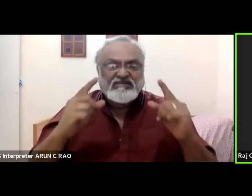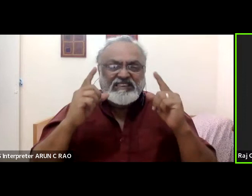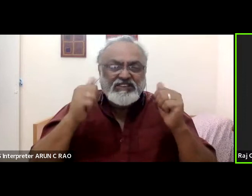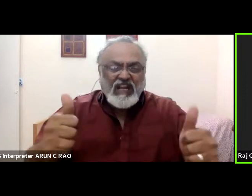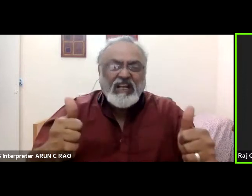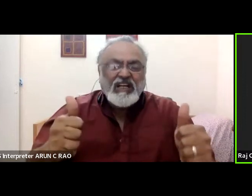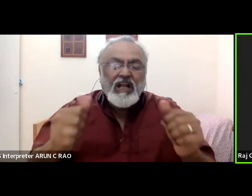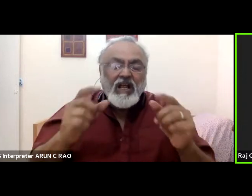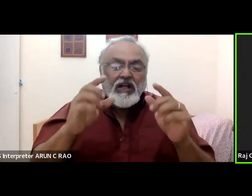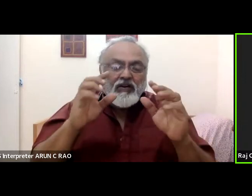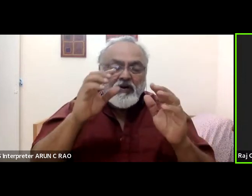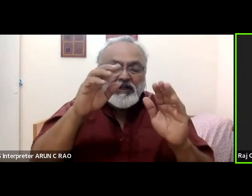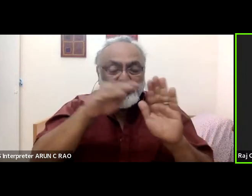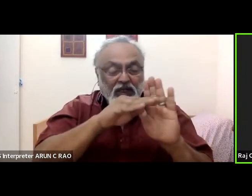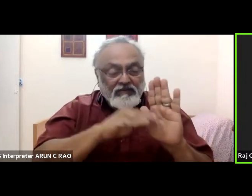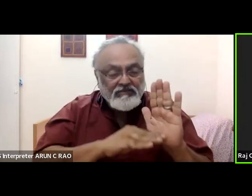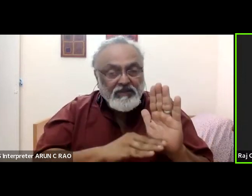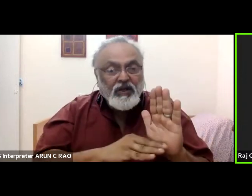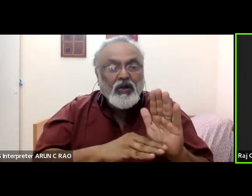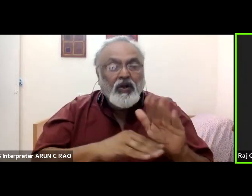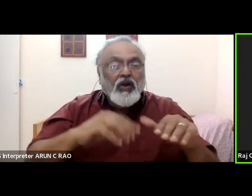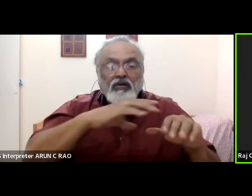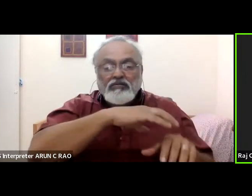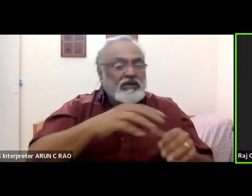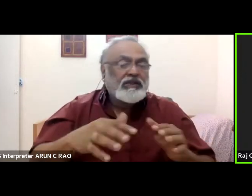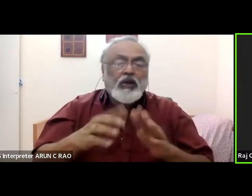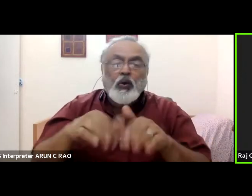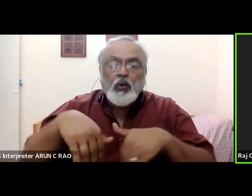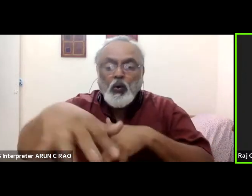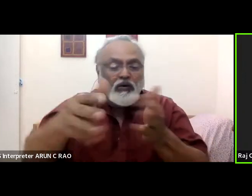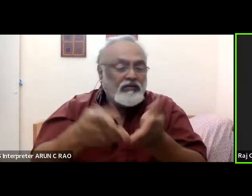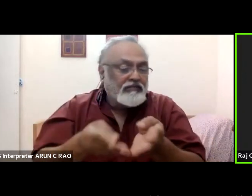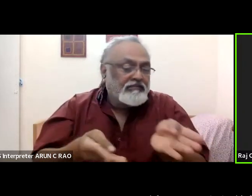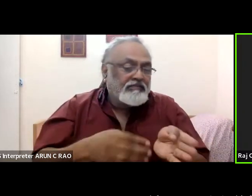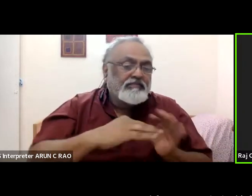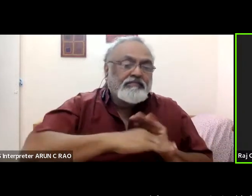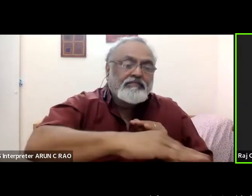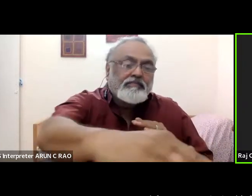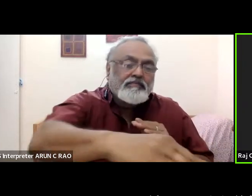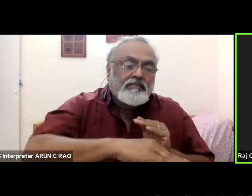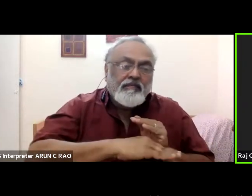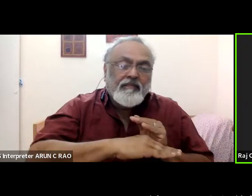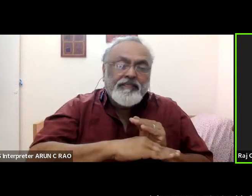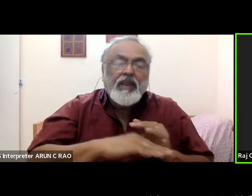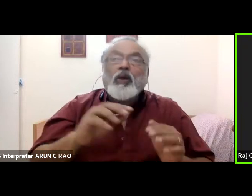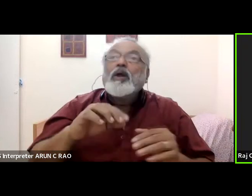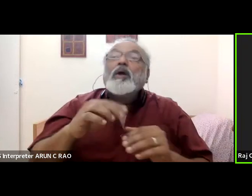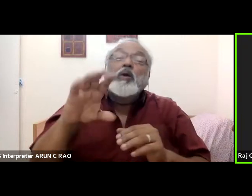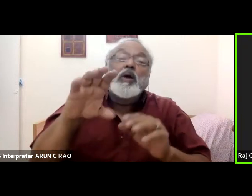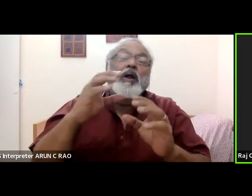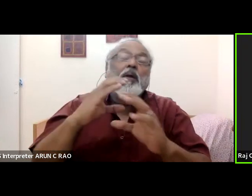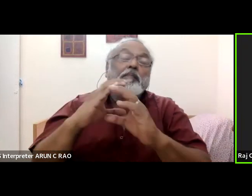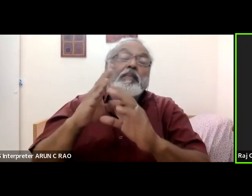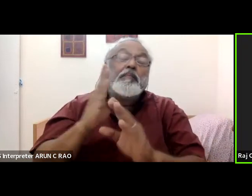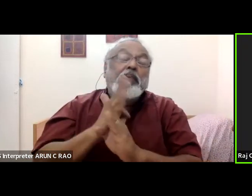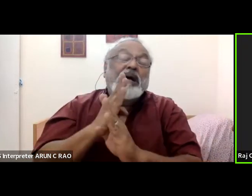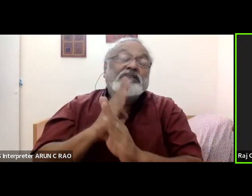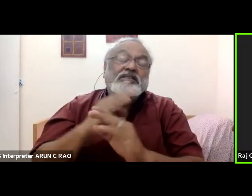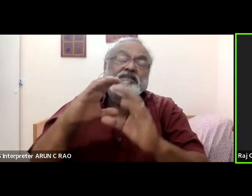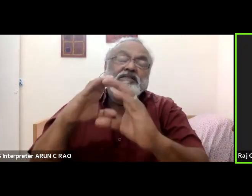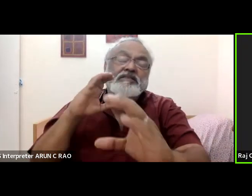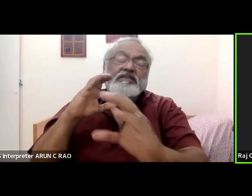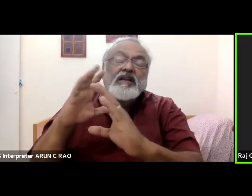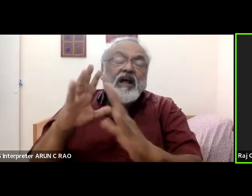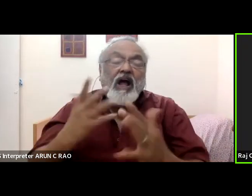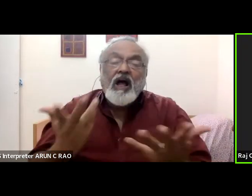whether it's footpath, intermodal integration, how do you climb into a bus, what kind of a bus fleet should you have. These kinds of things